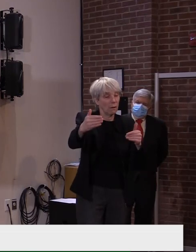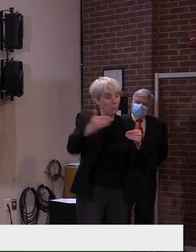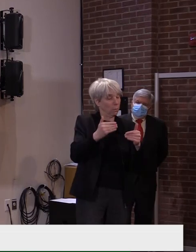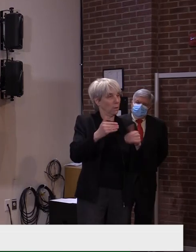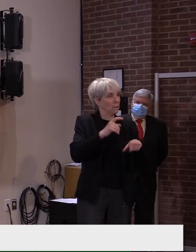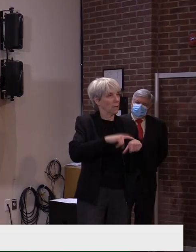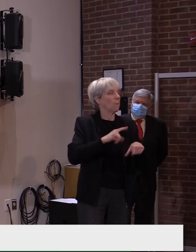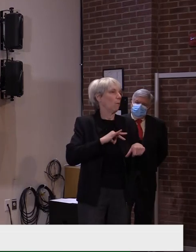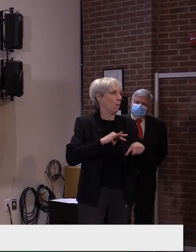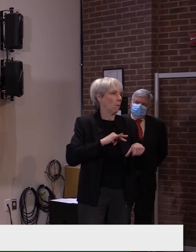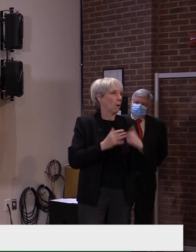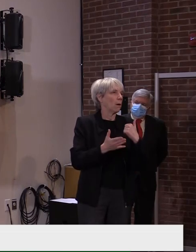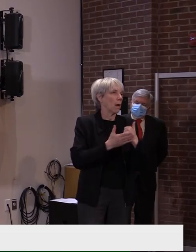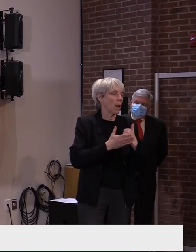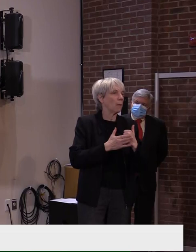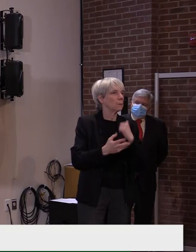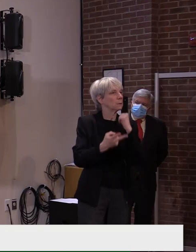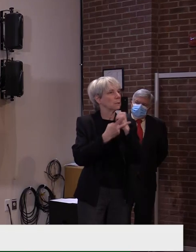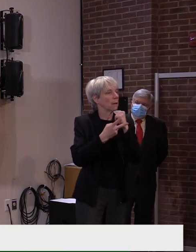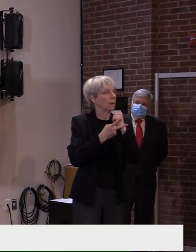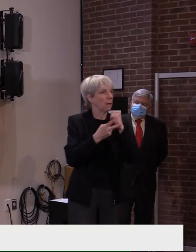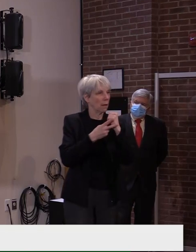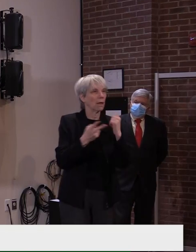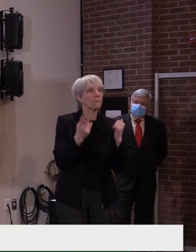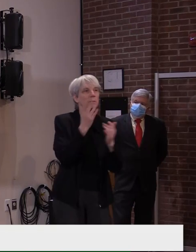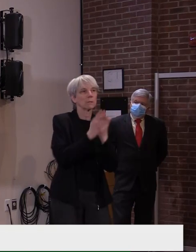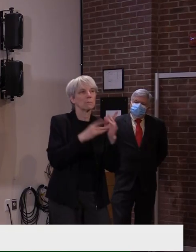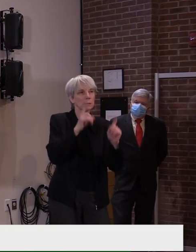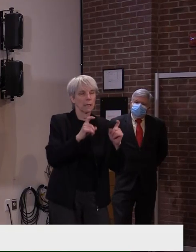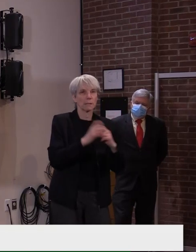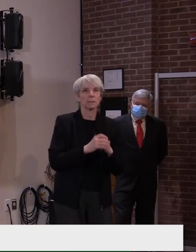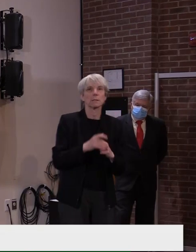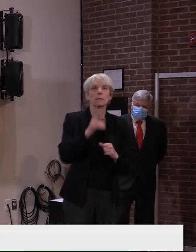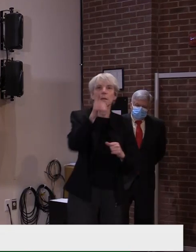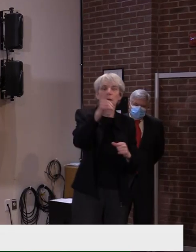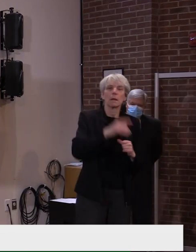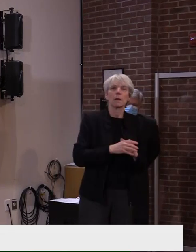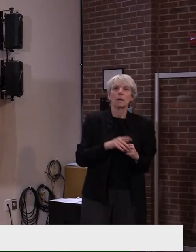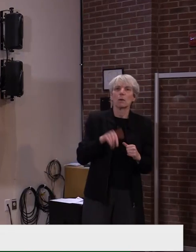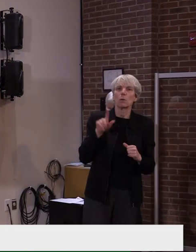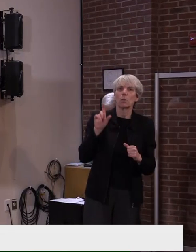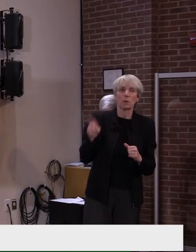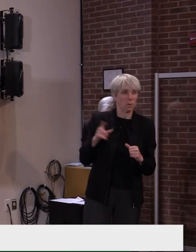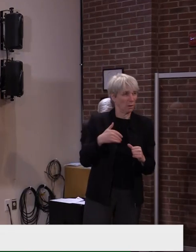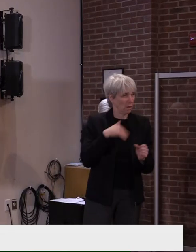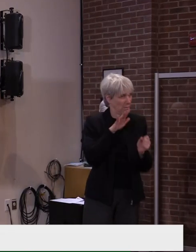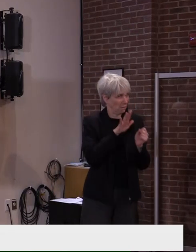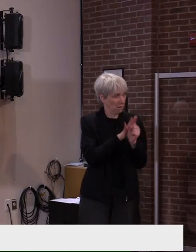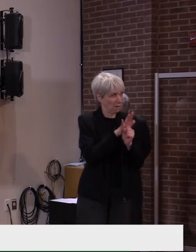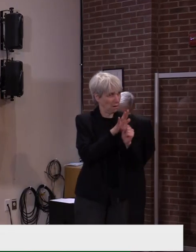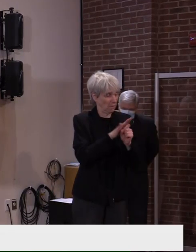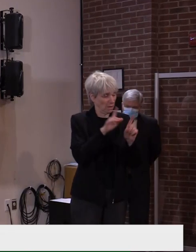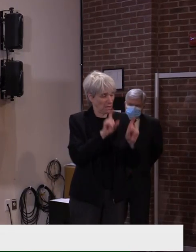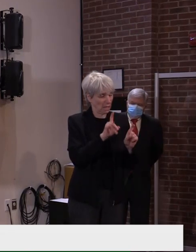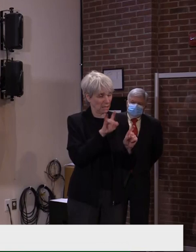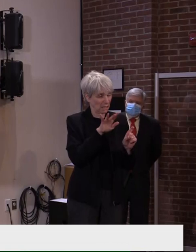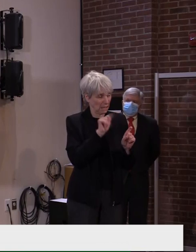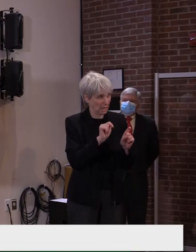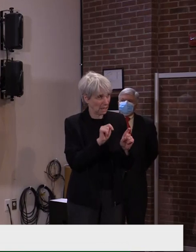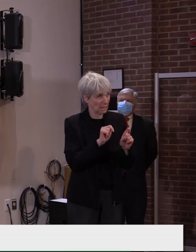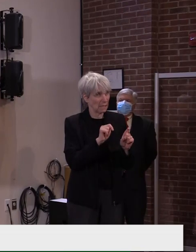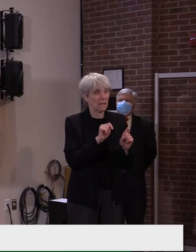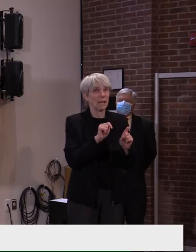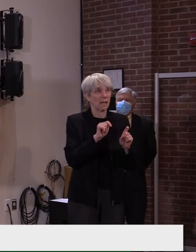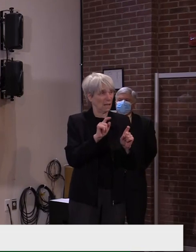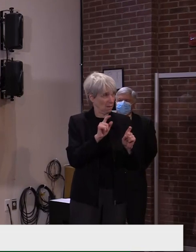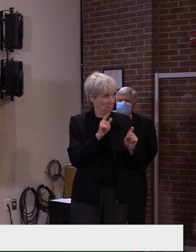comes to a quarantine isolation or a public health response? How much should, do we have enough test kits? Does that factor into getting the virus to not